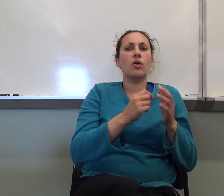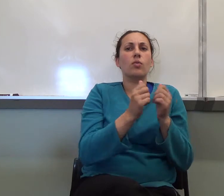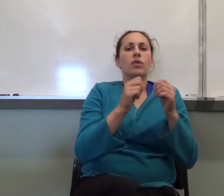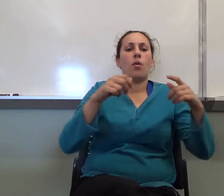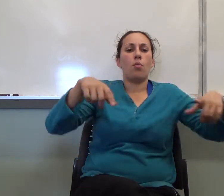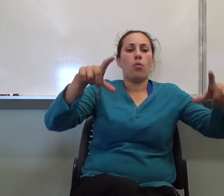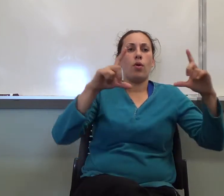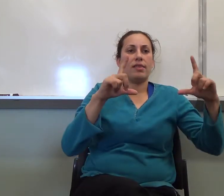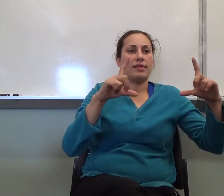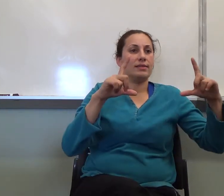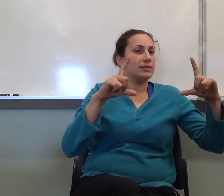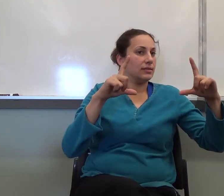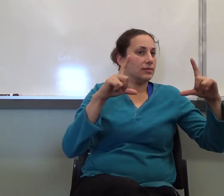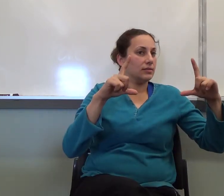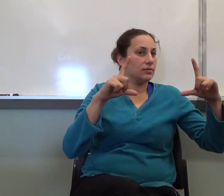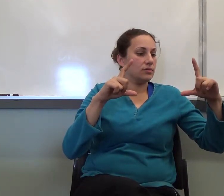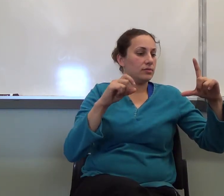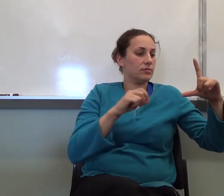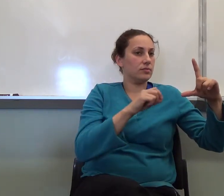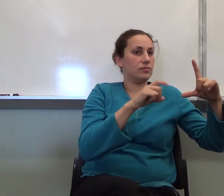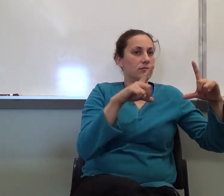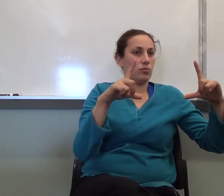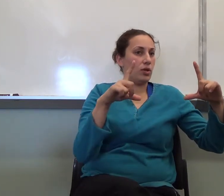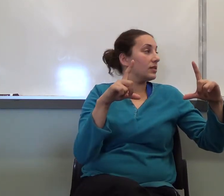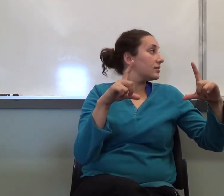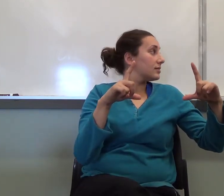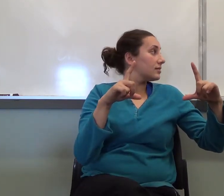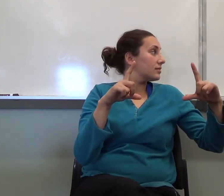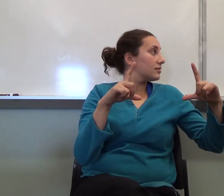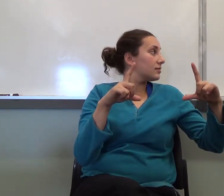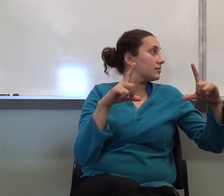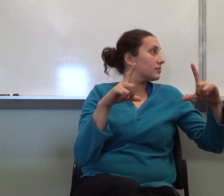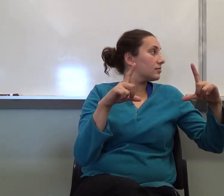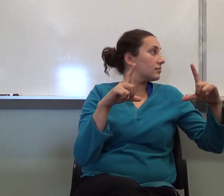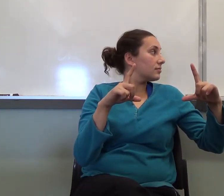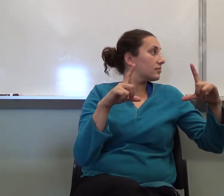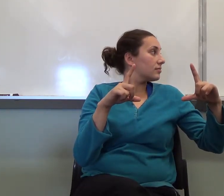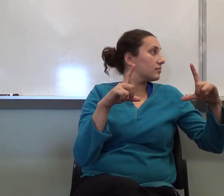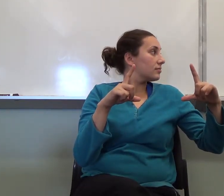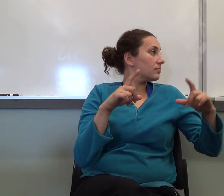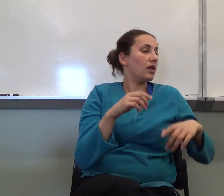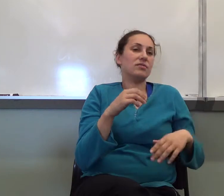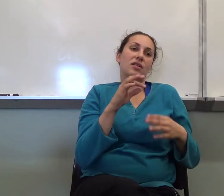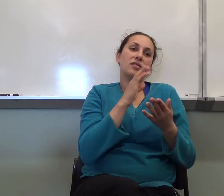like this, and then a closed parenthesis up here, like that. And then divide.